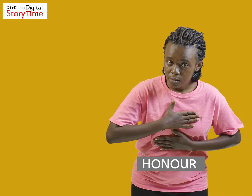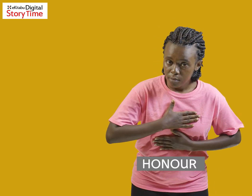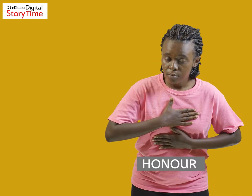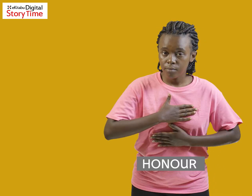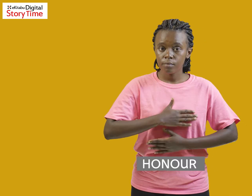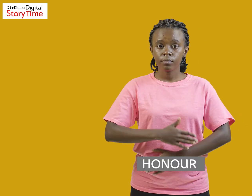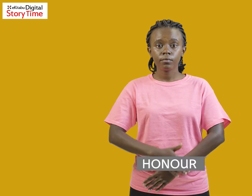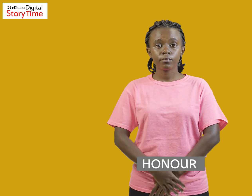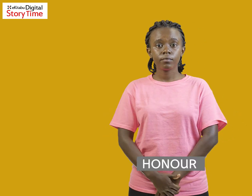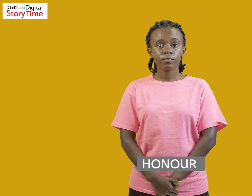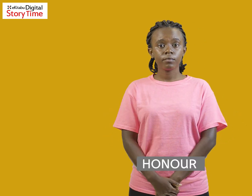Owner.